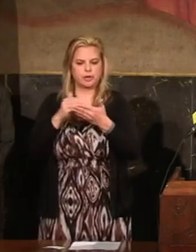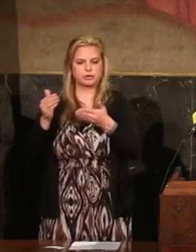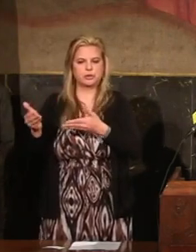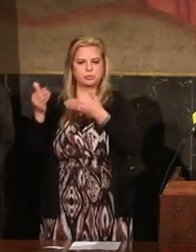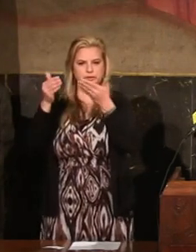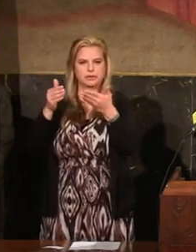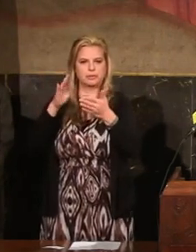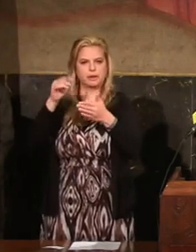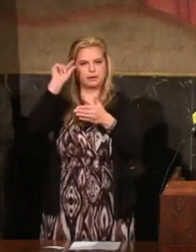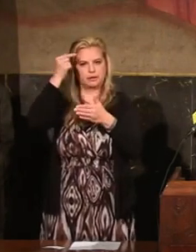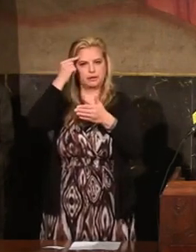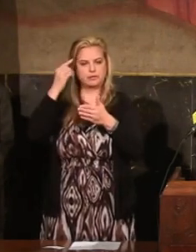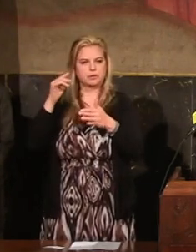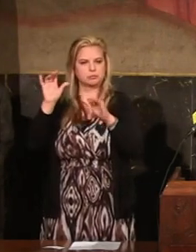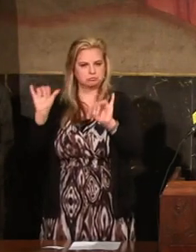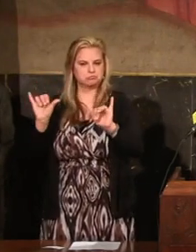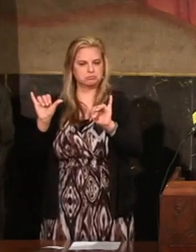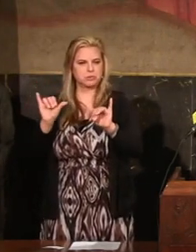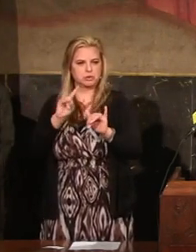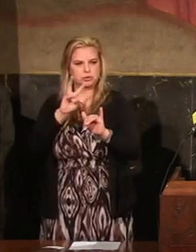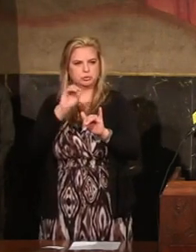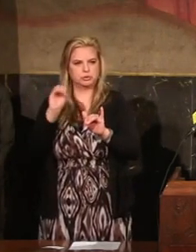governor stands with a 2% cut to higher